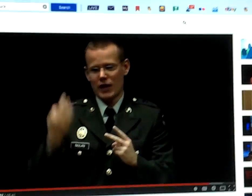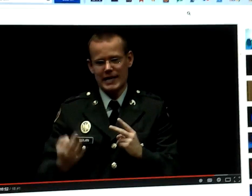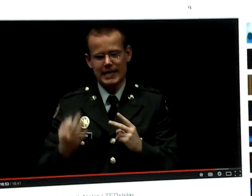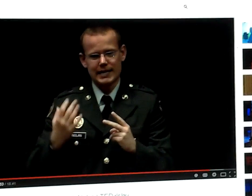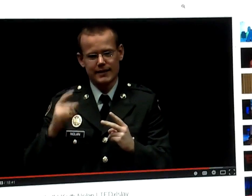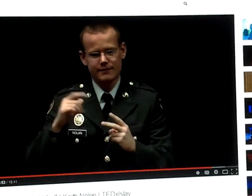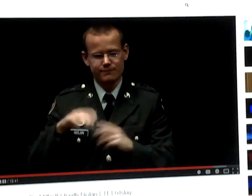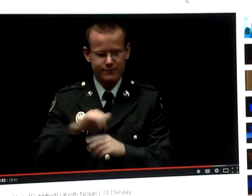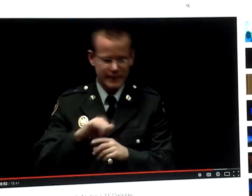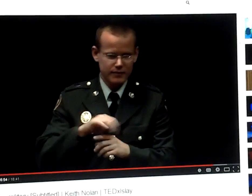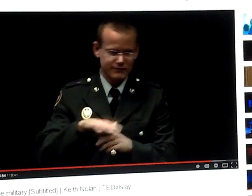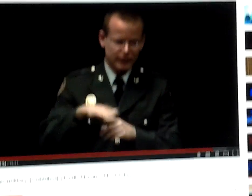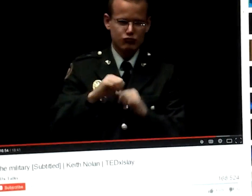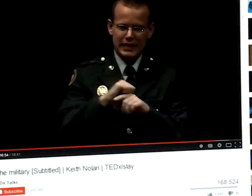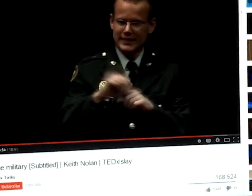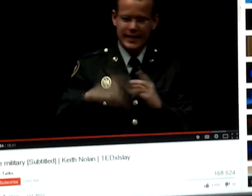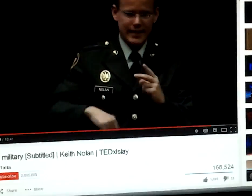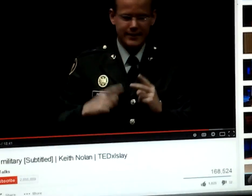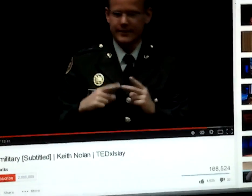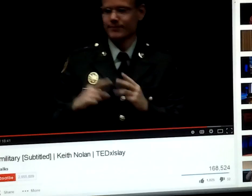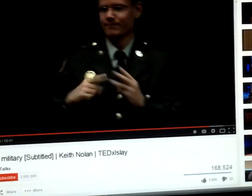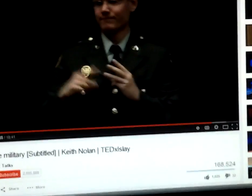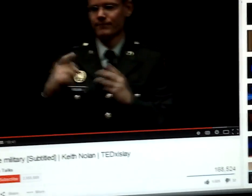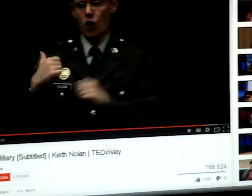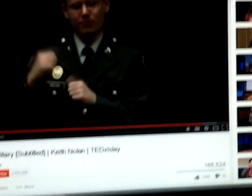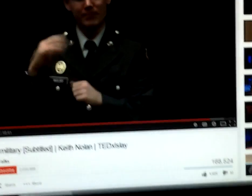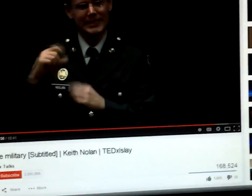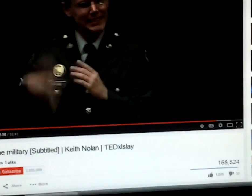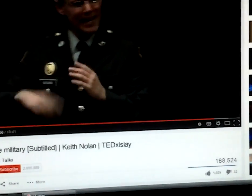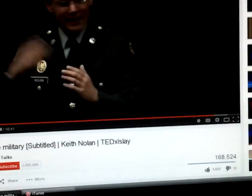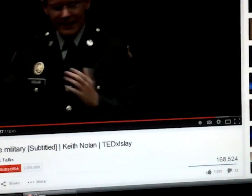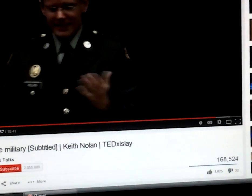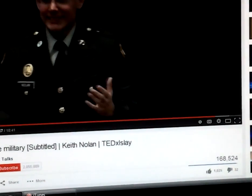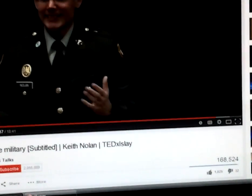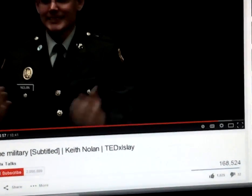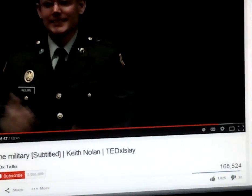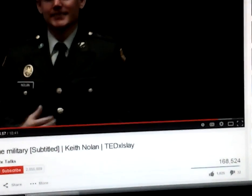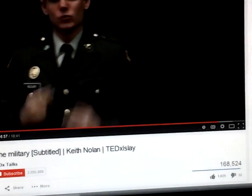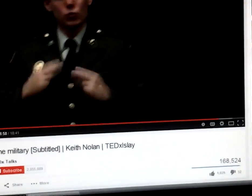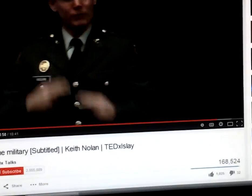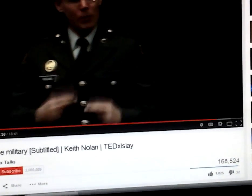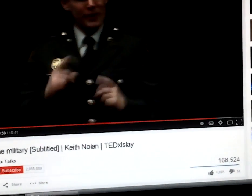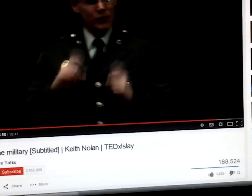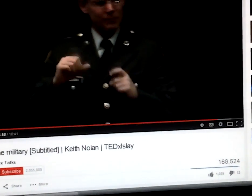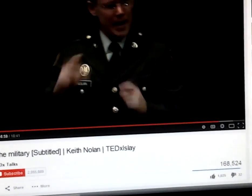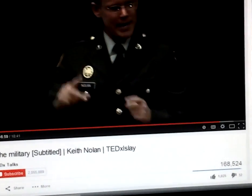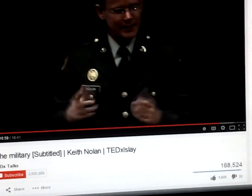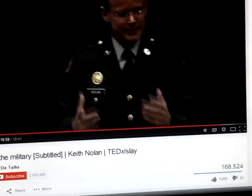They told me if I wanted to continue level 3, I can't and couldn't do this.